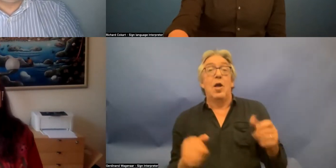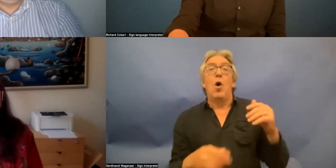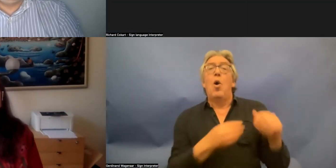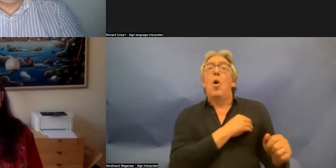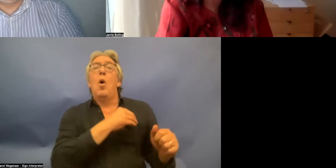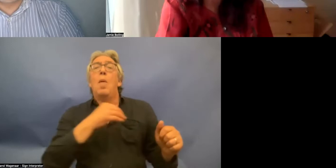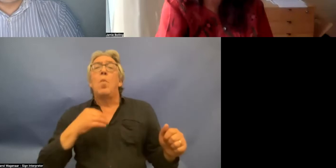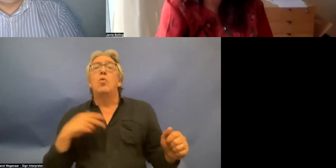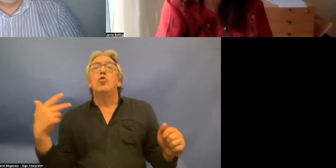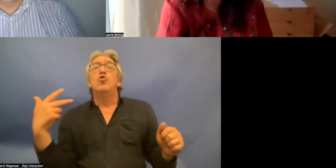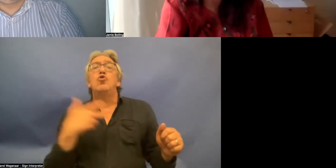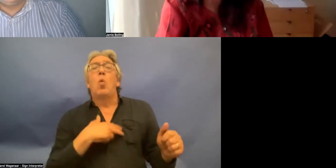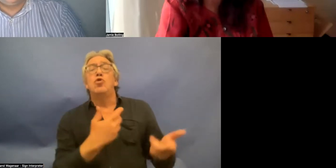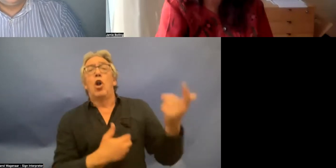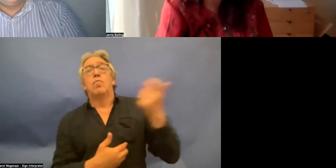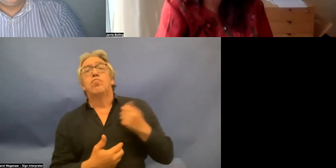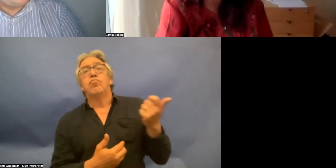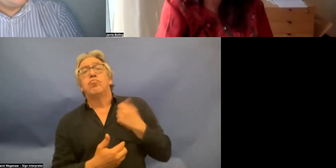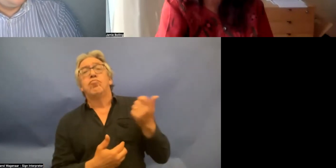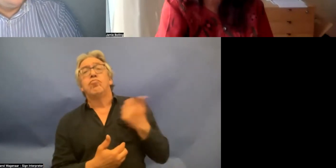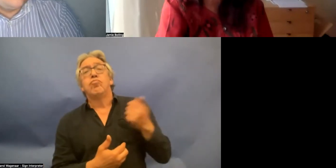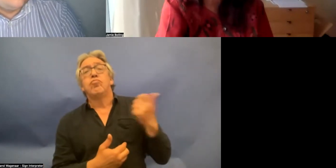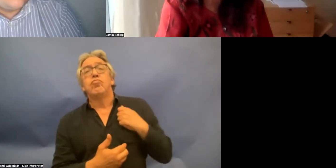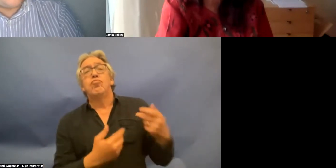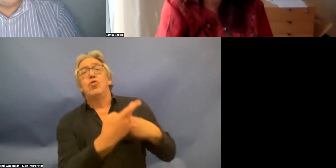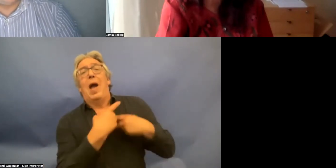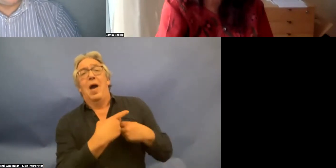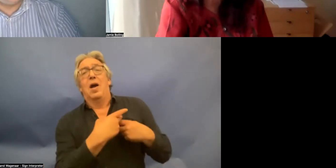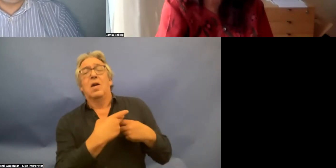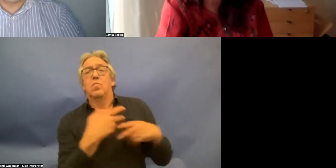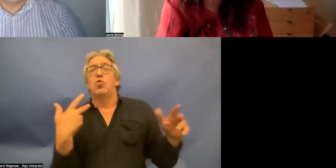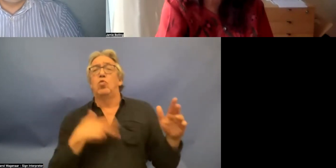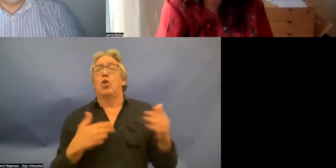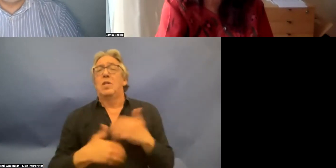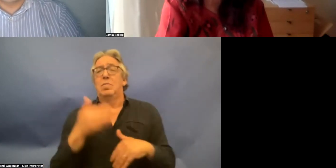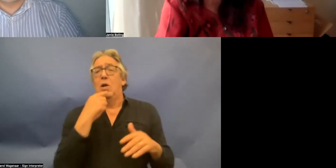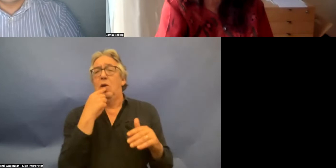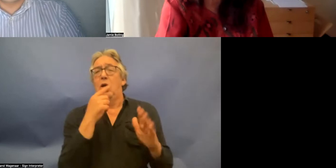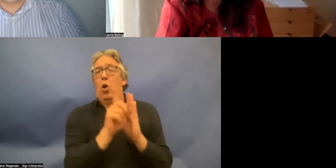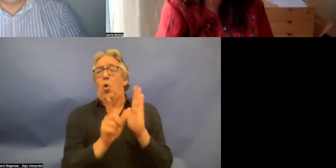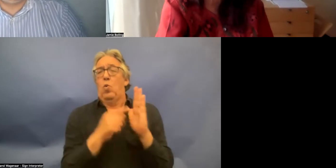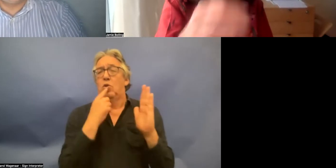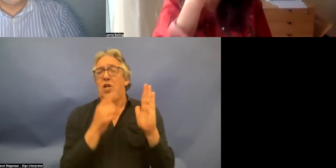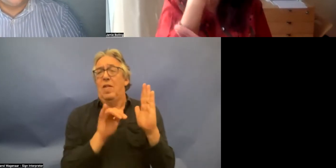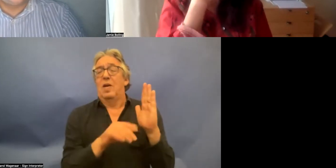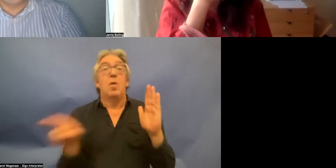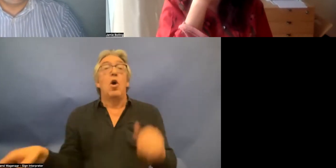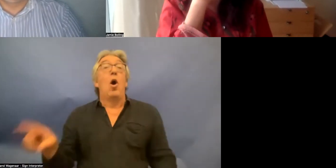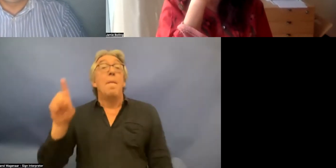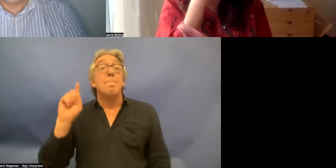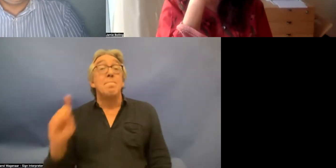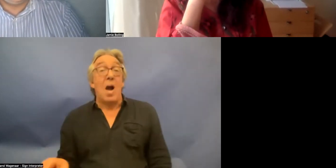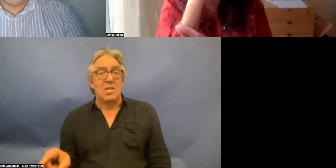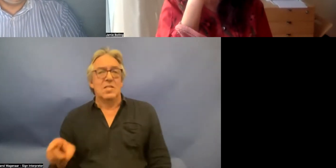which is guaranteed by Polish disability law. But they need to provide all the medical documentation